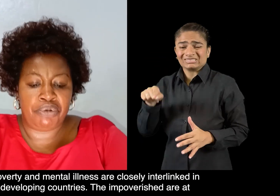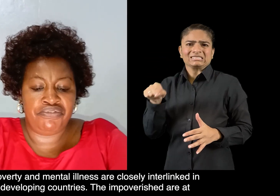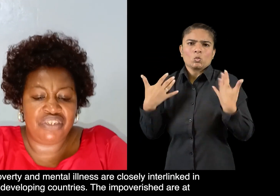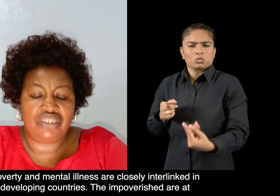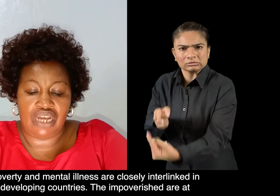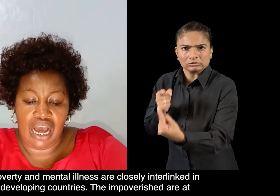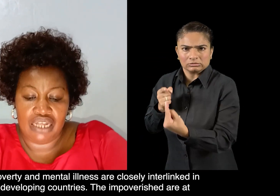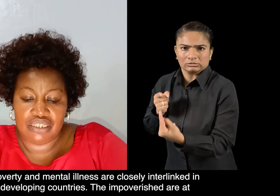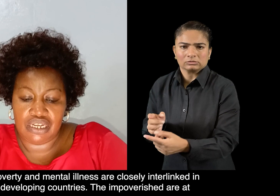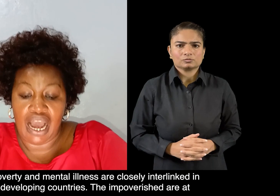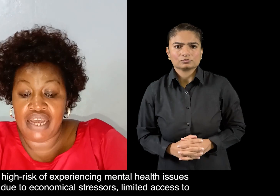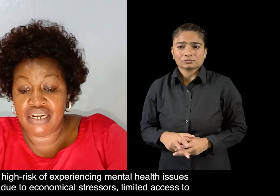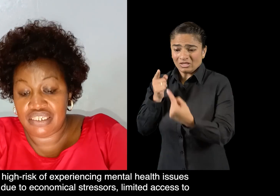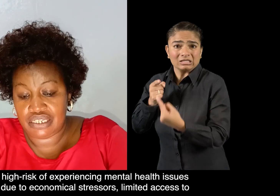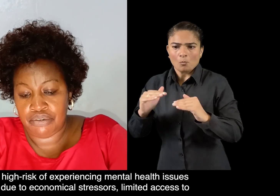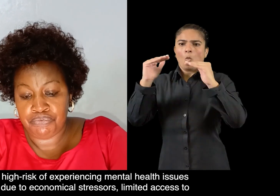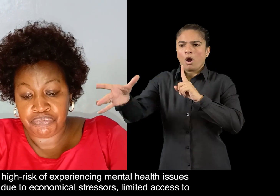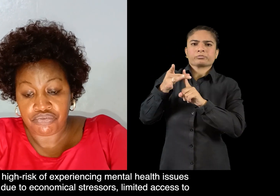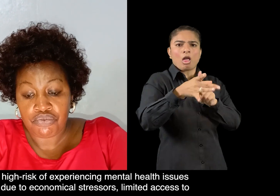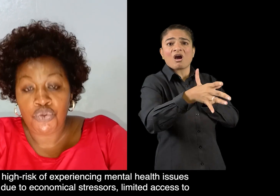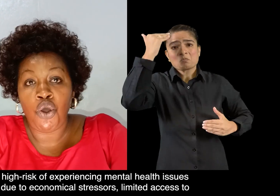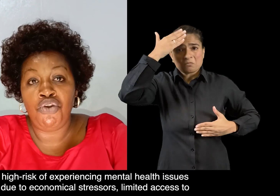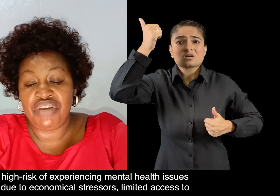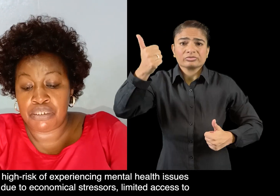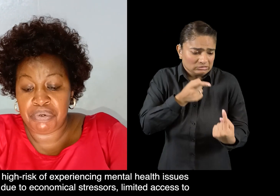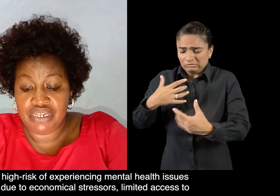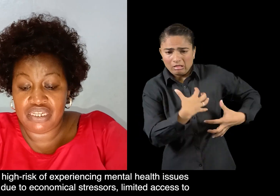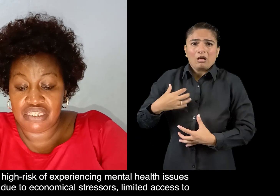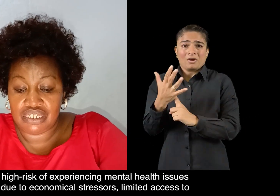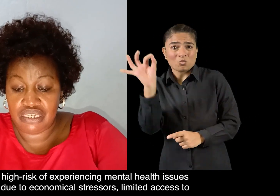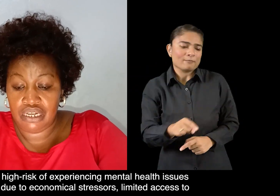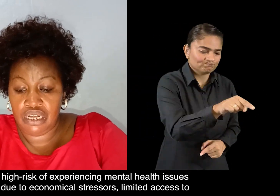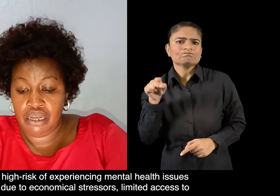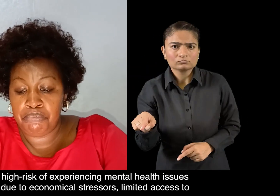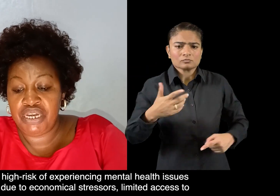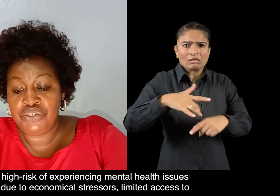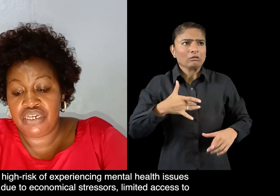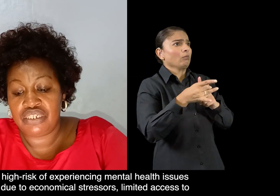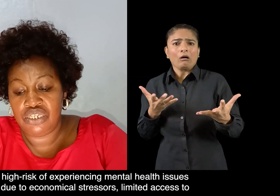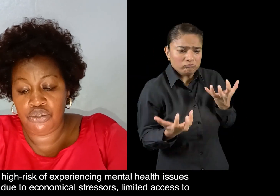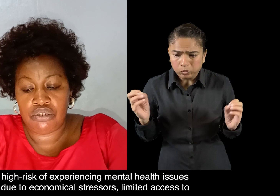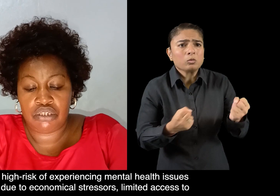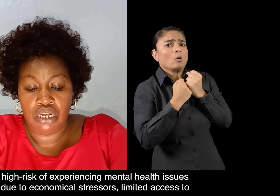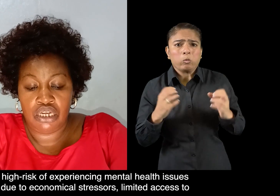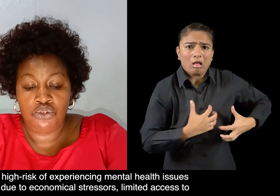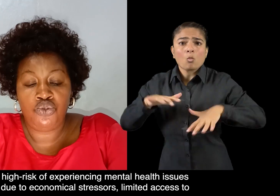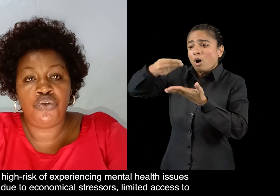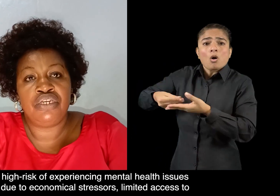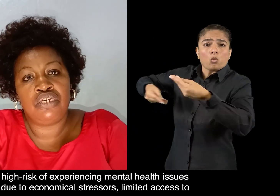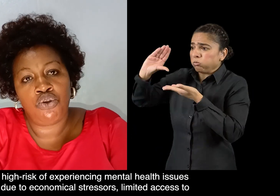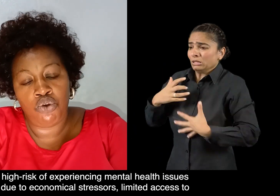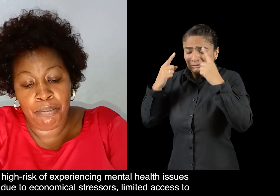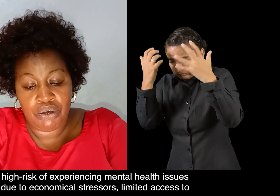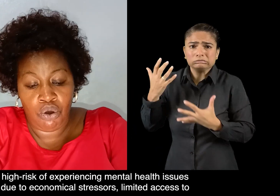They improvised at high risk of experiencing mental health issues due